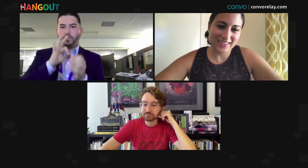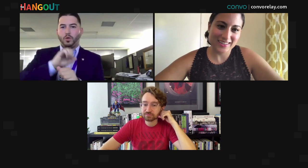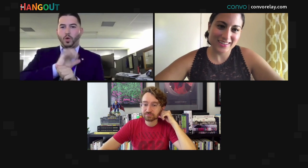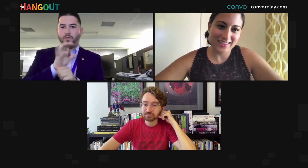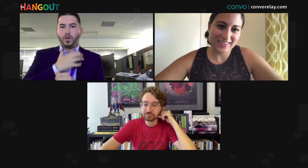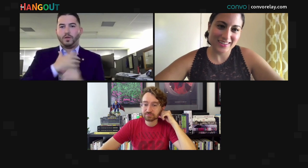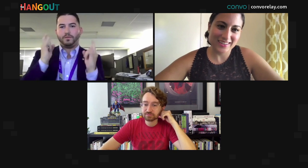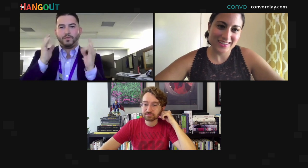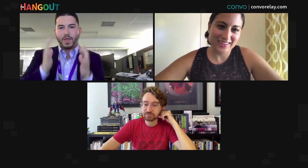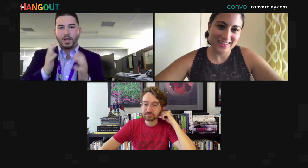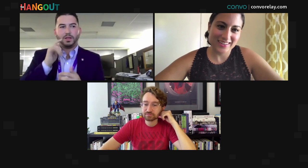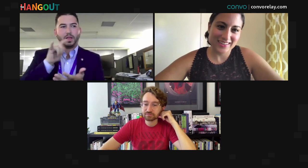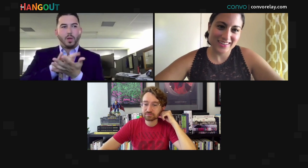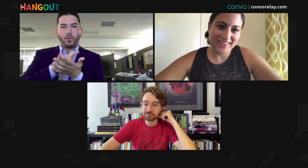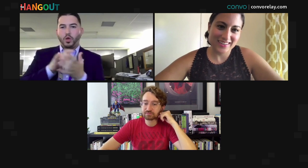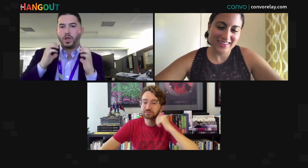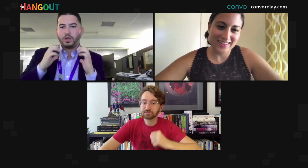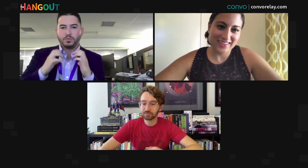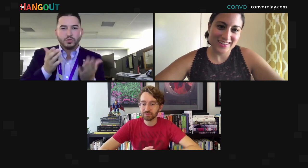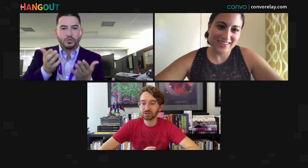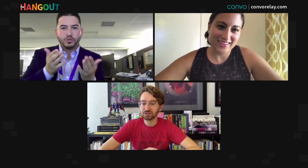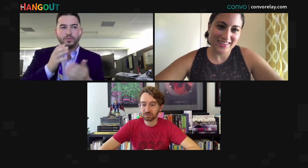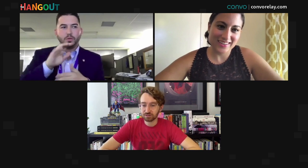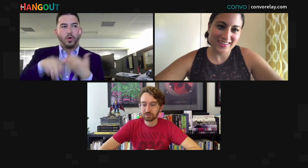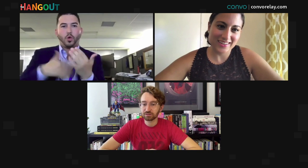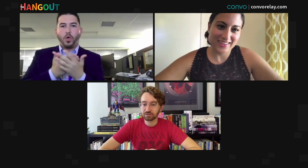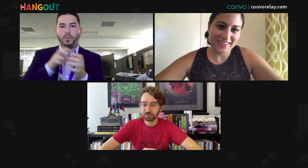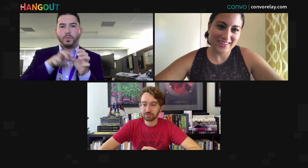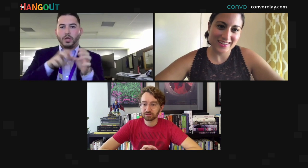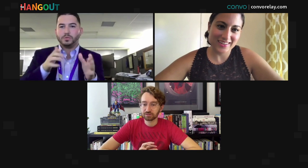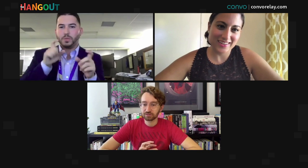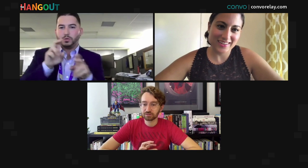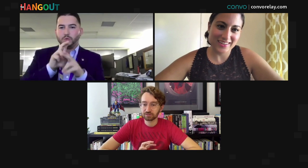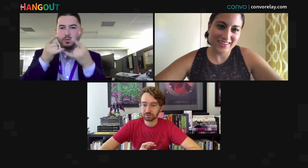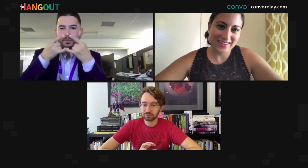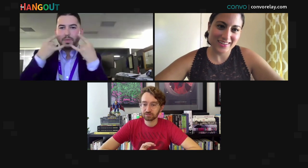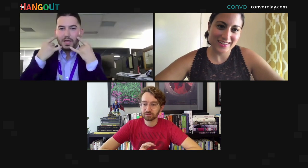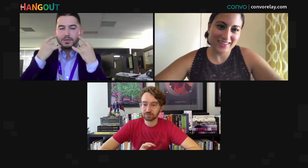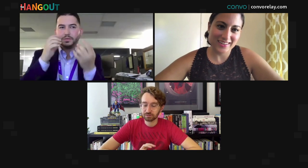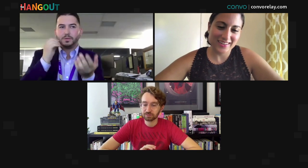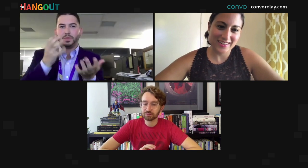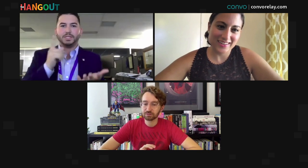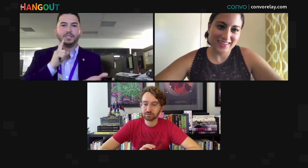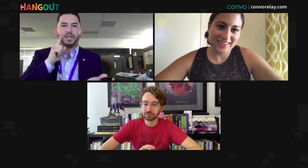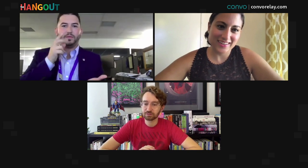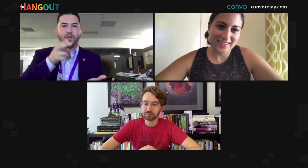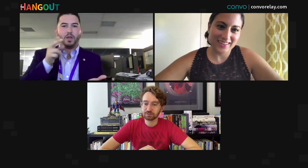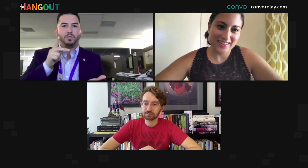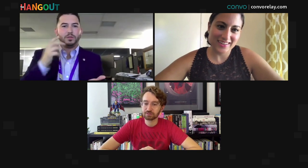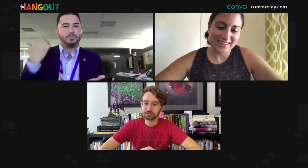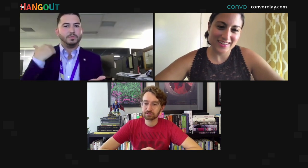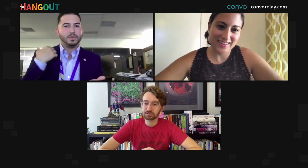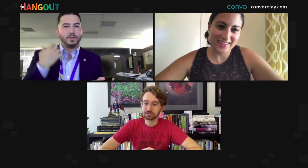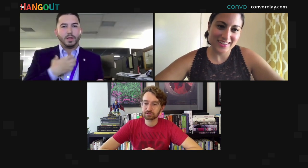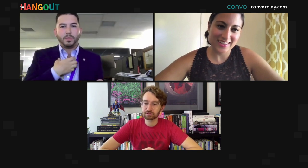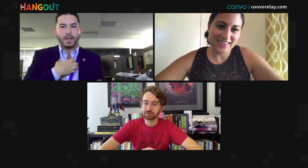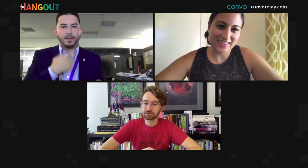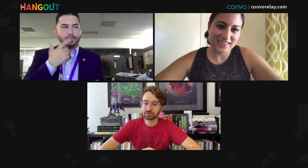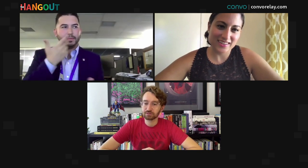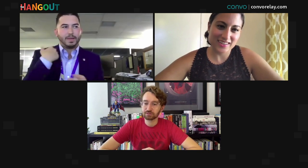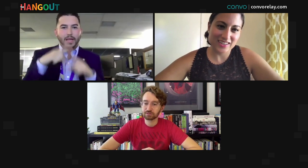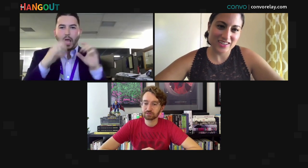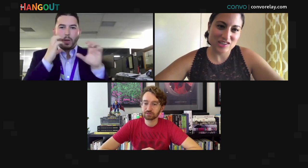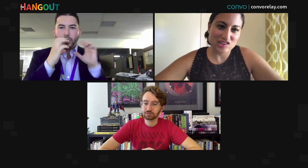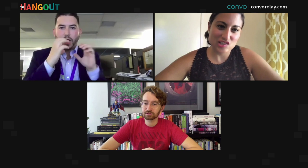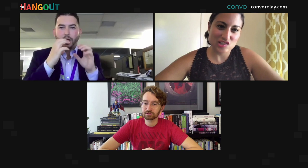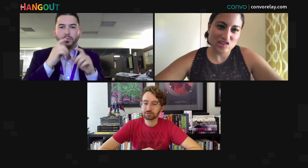industry, it's very secure and safe because of COVID. And of course, with customer service and all the passengers have to use masks